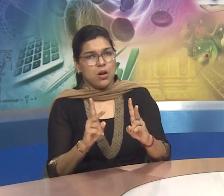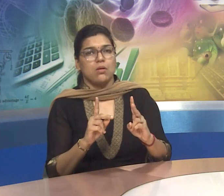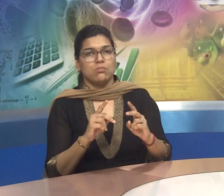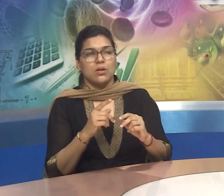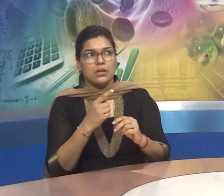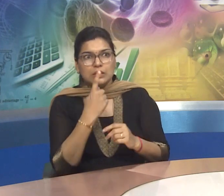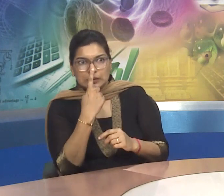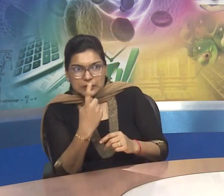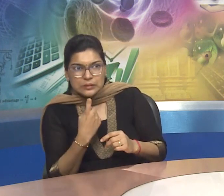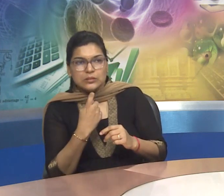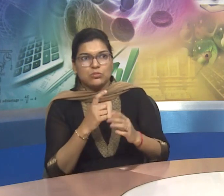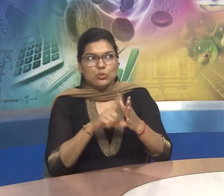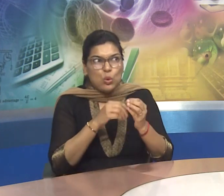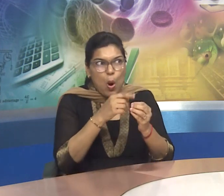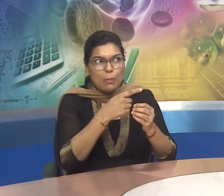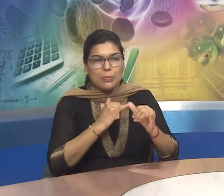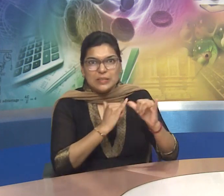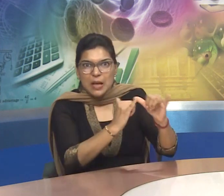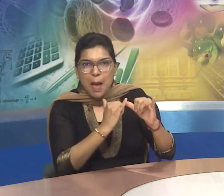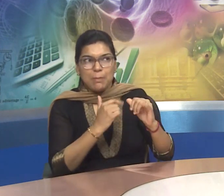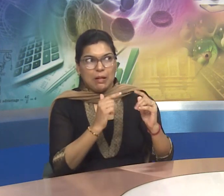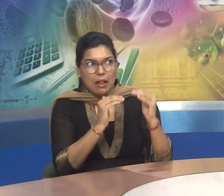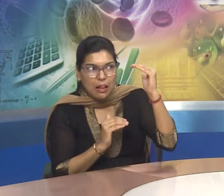They all have equal access to the courts, and